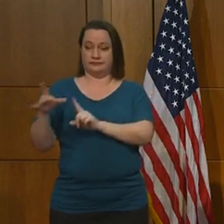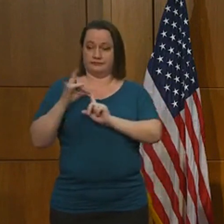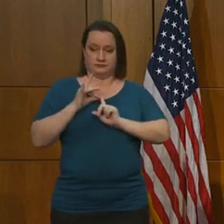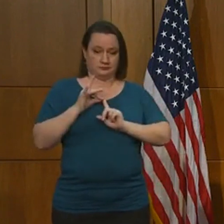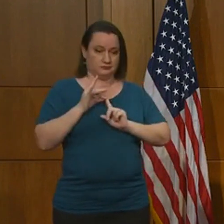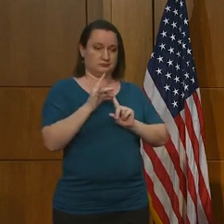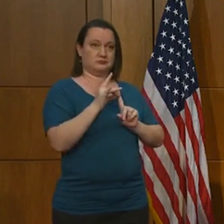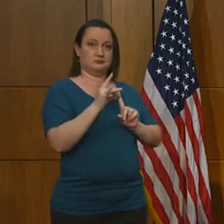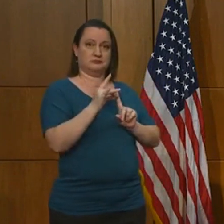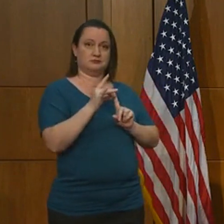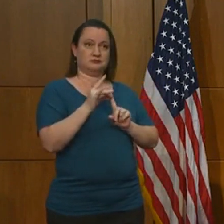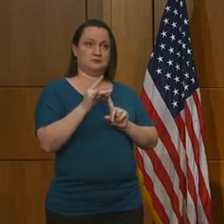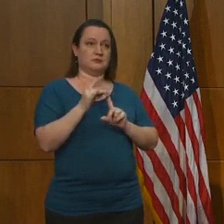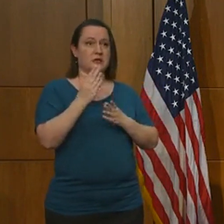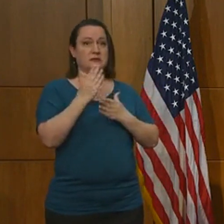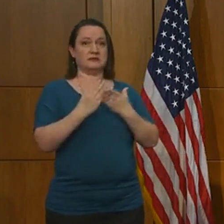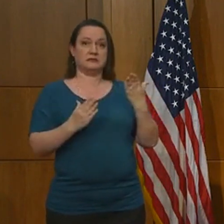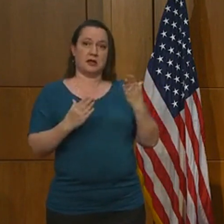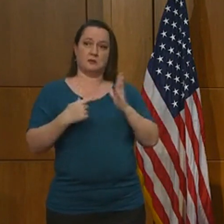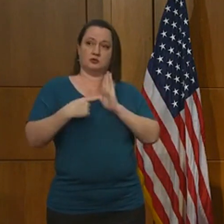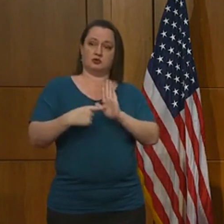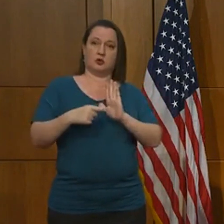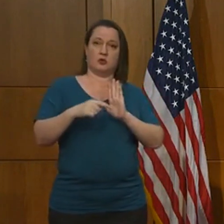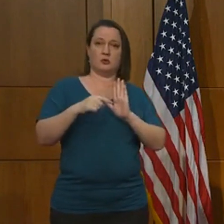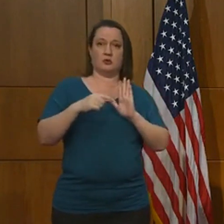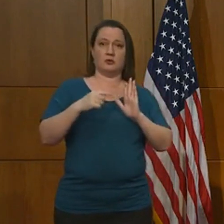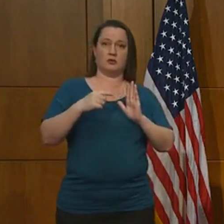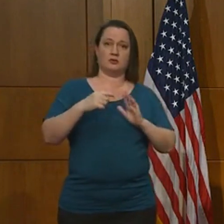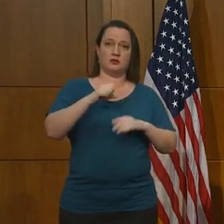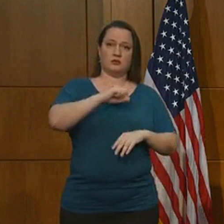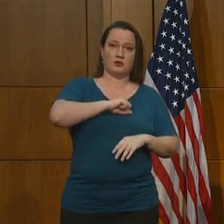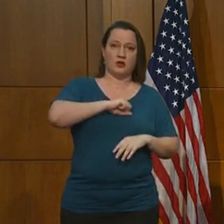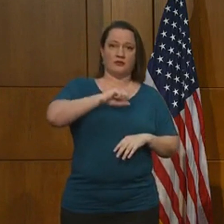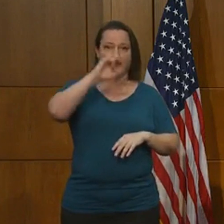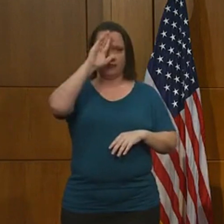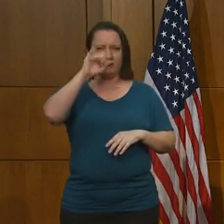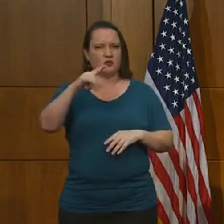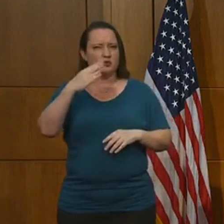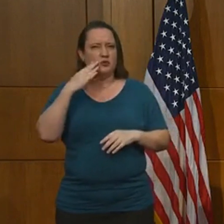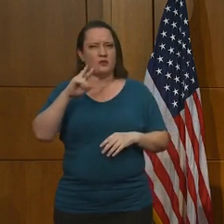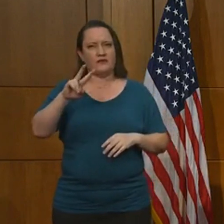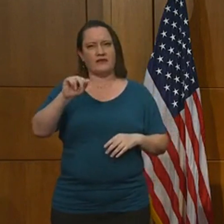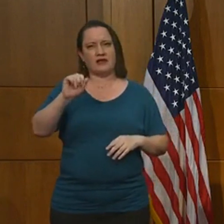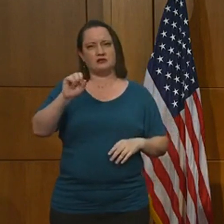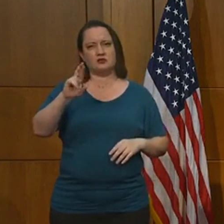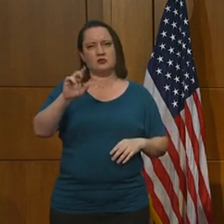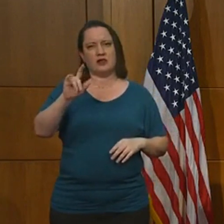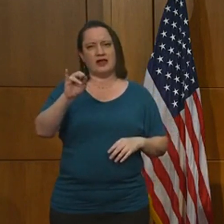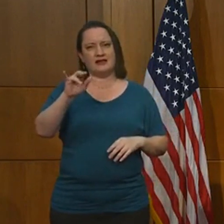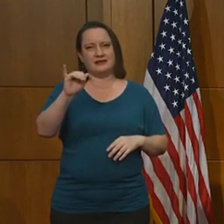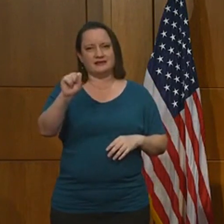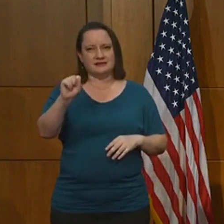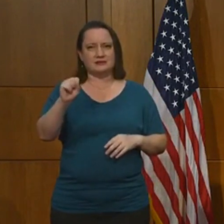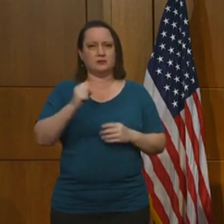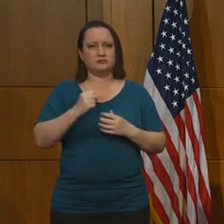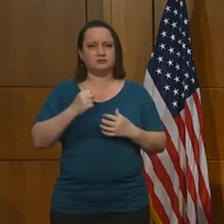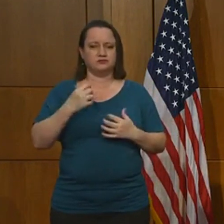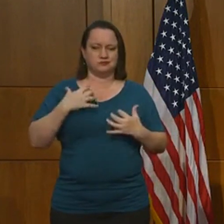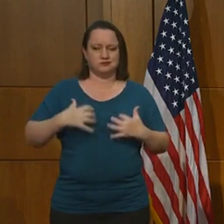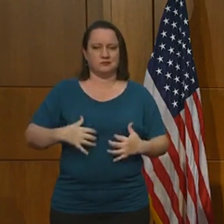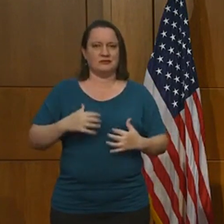can. Some of them are symptomatic, as you know. We've had this vasculitis syndrome, but some of them